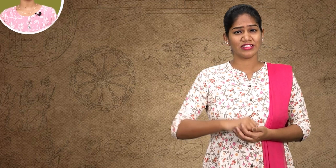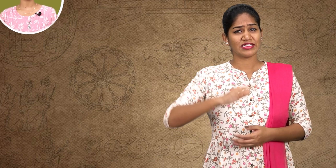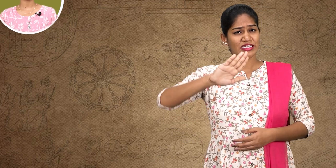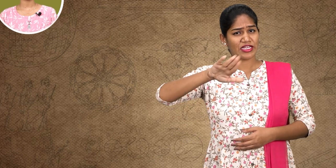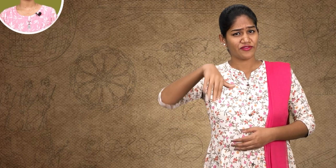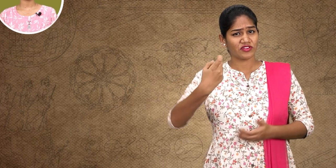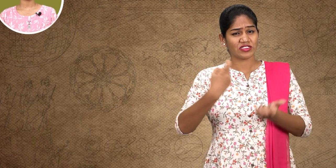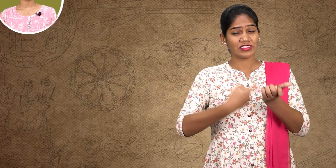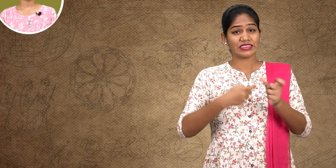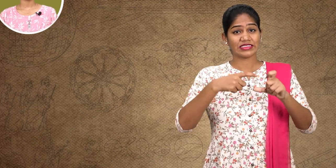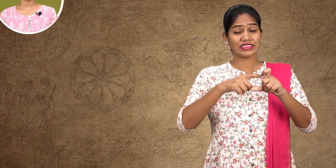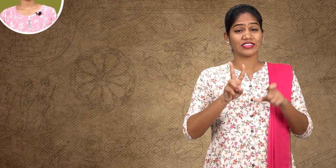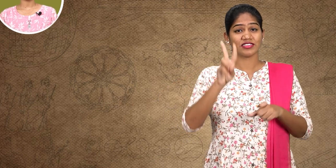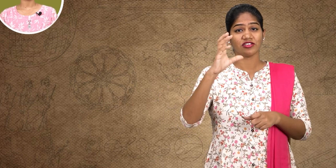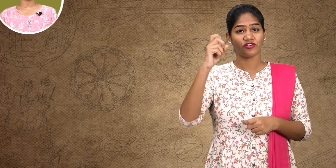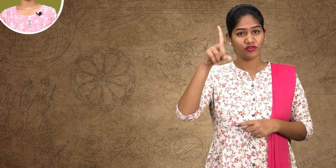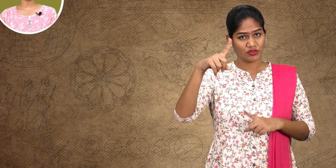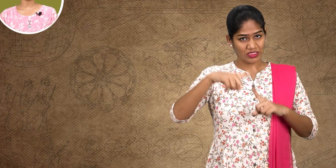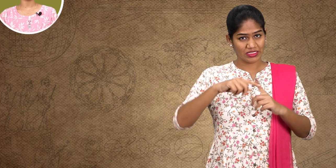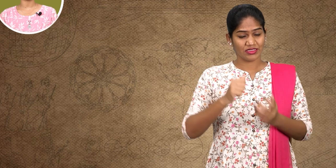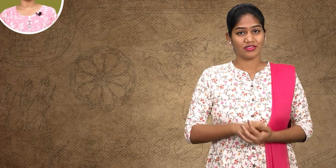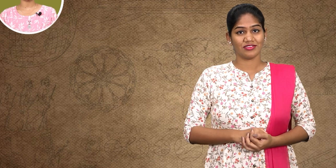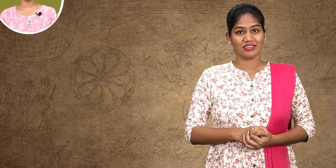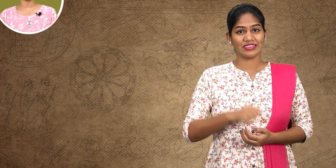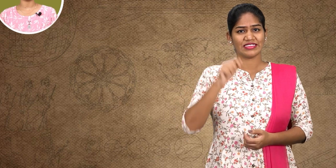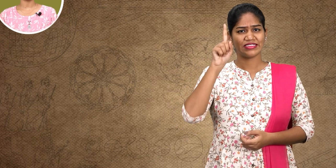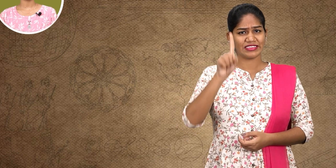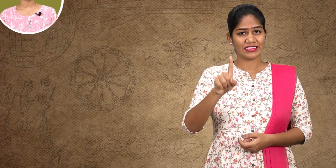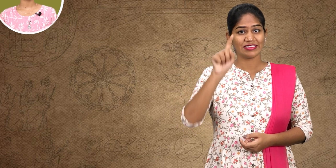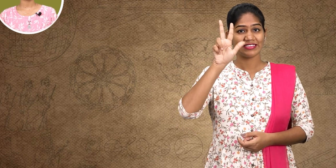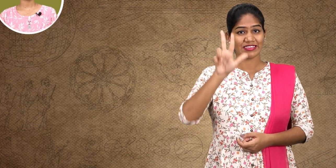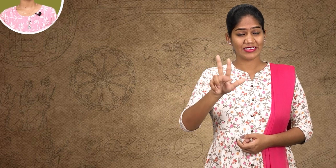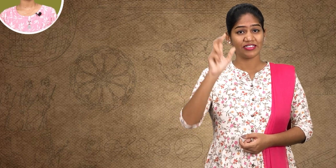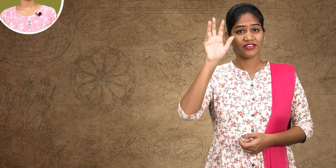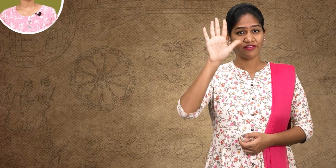revolt of 1857,